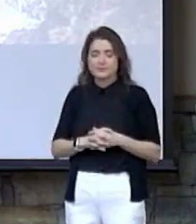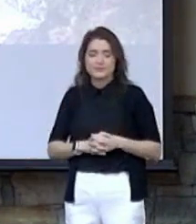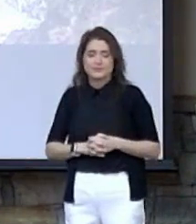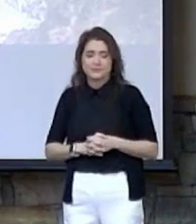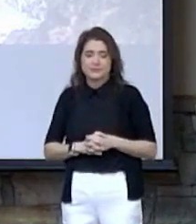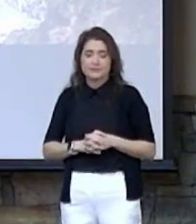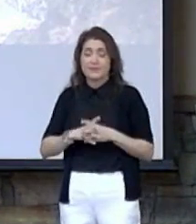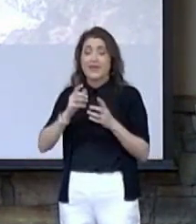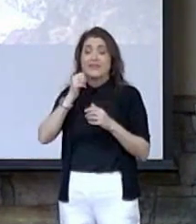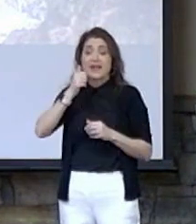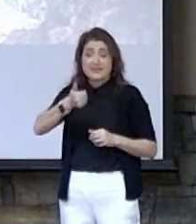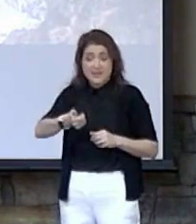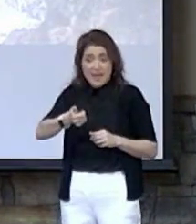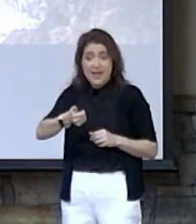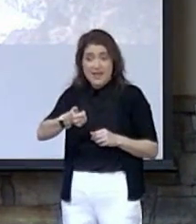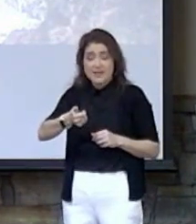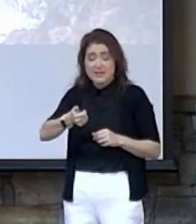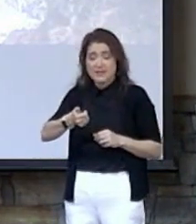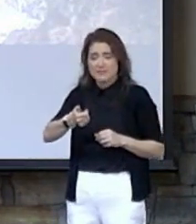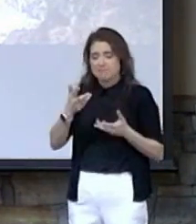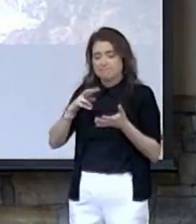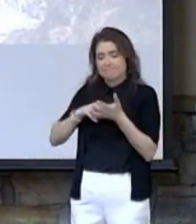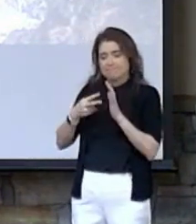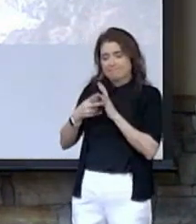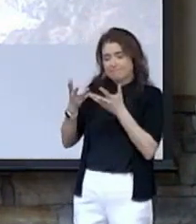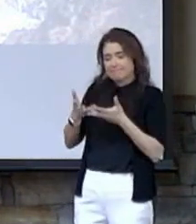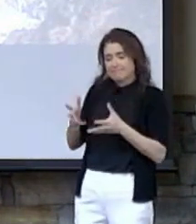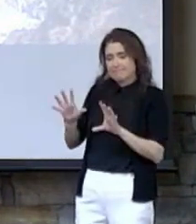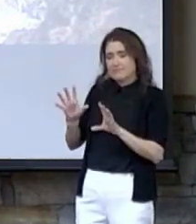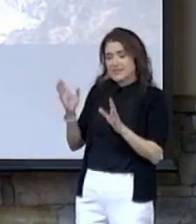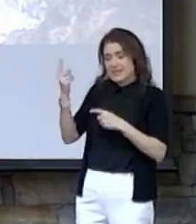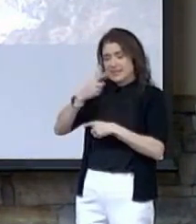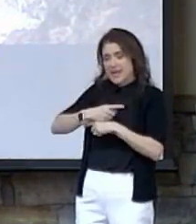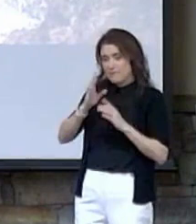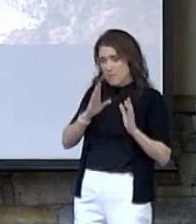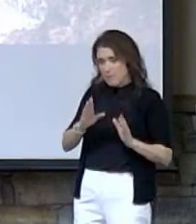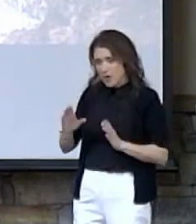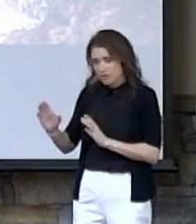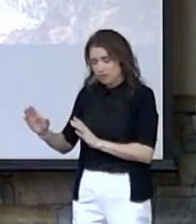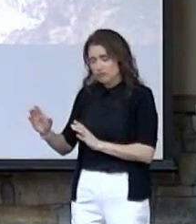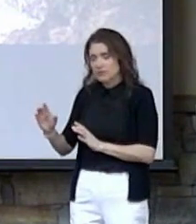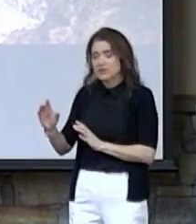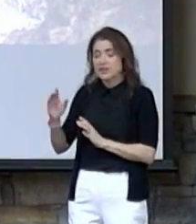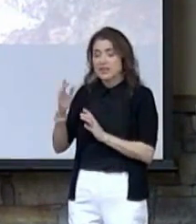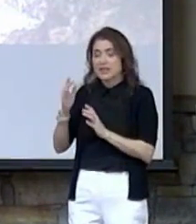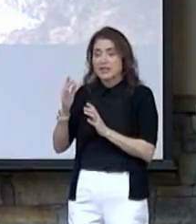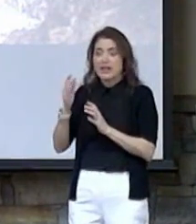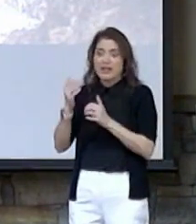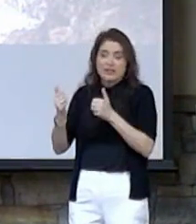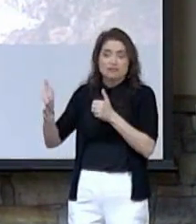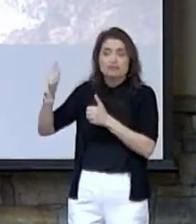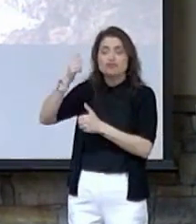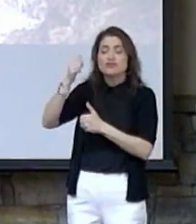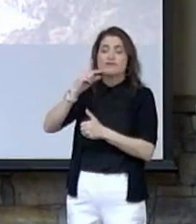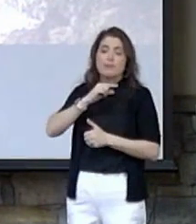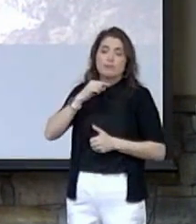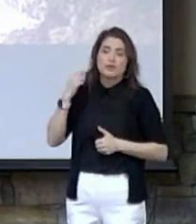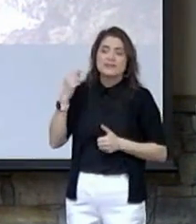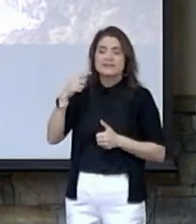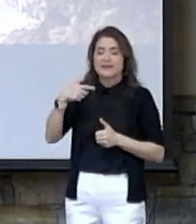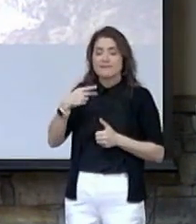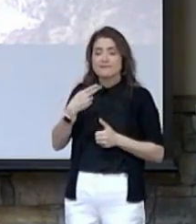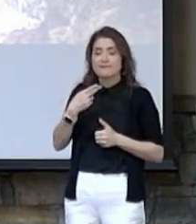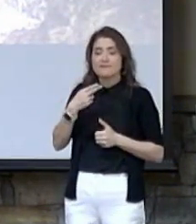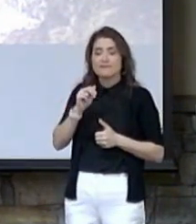62. The next day, that is, after the day of preparation, the chief priest and the Pharisees gathered before Pilate and